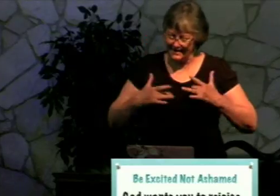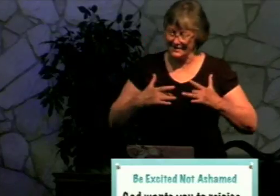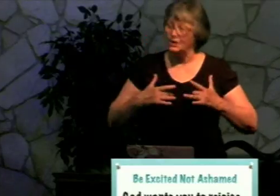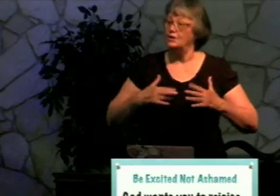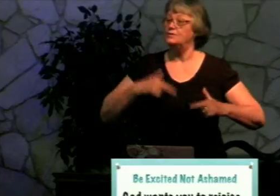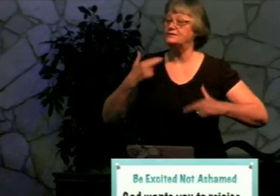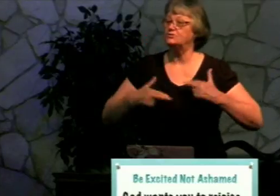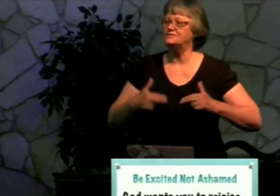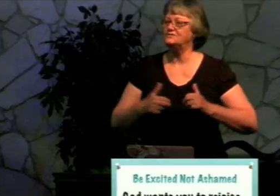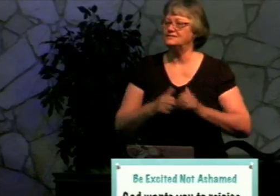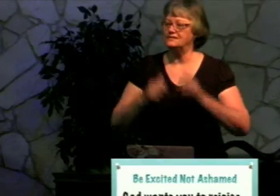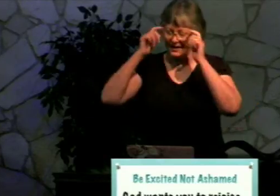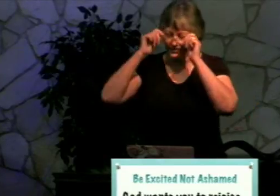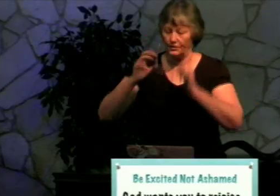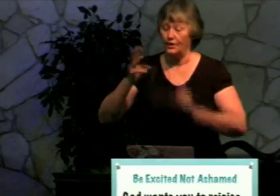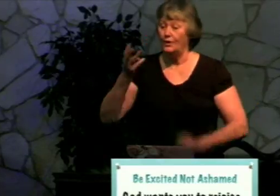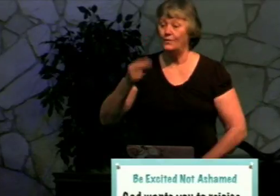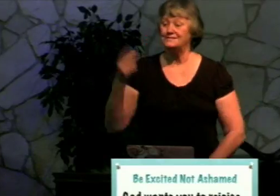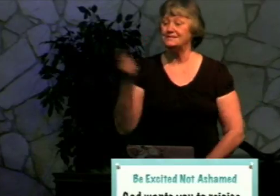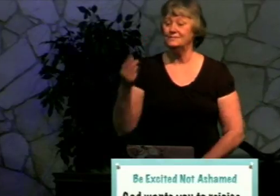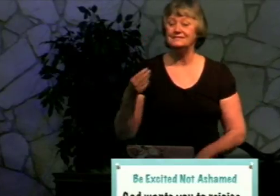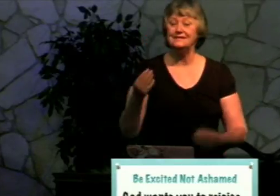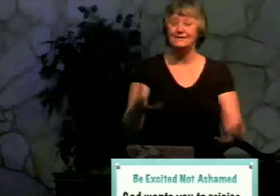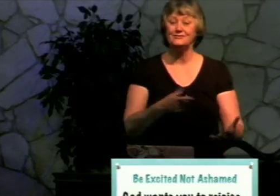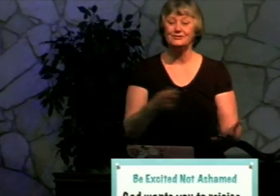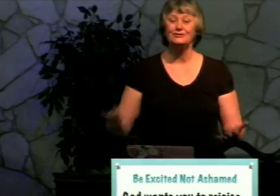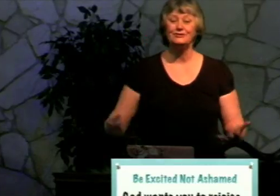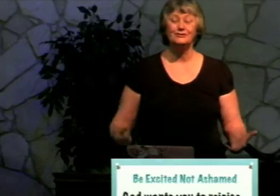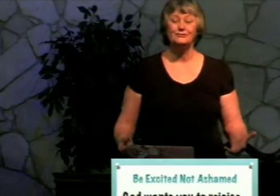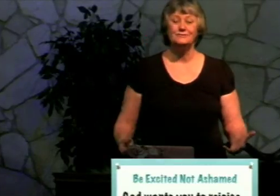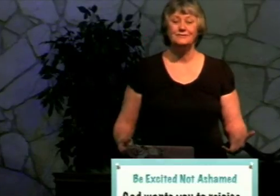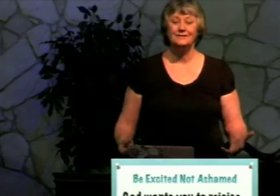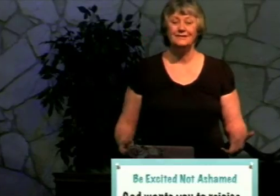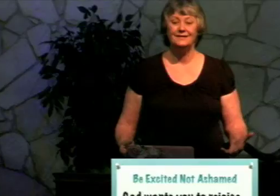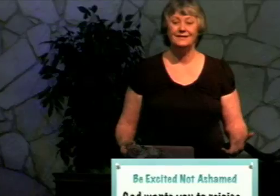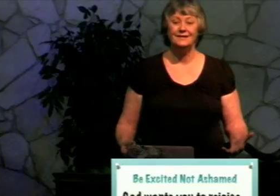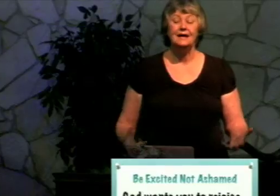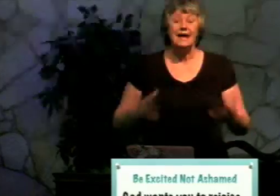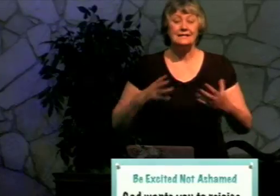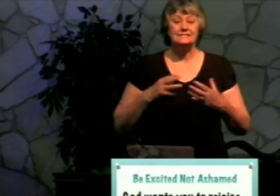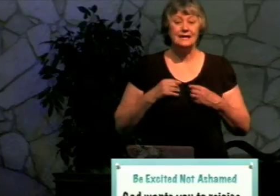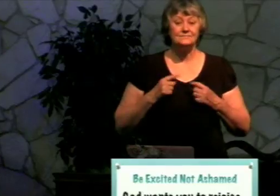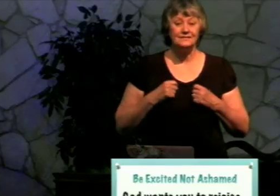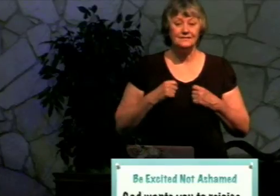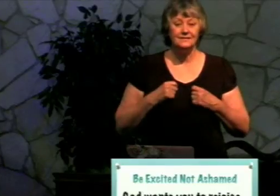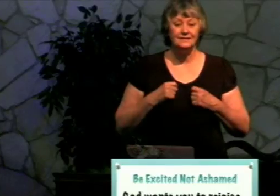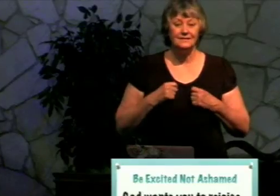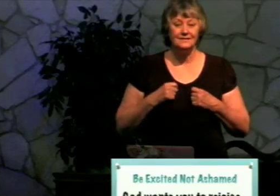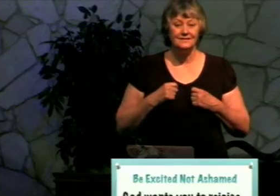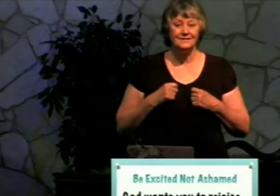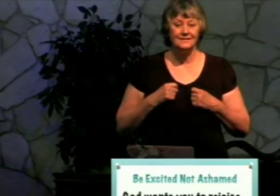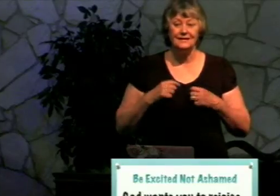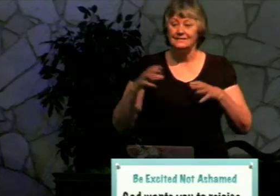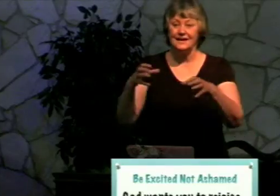Excited, rejoicing together. When someone gives to you, accept it. Take